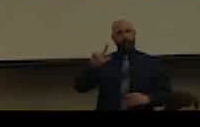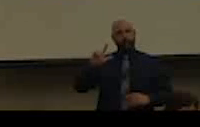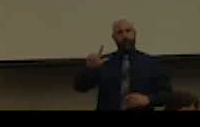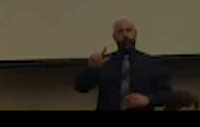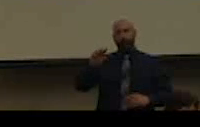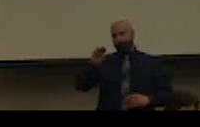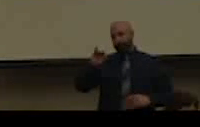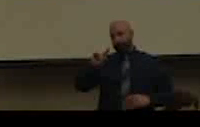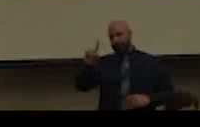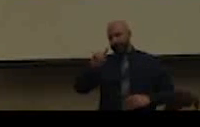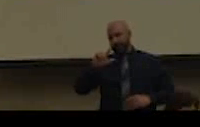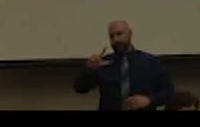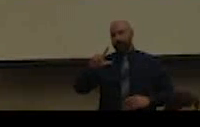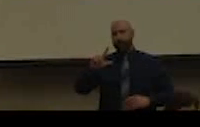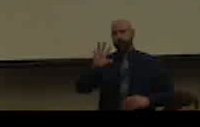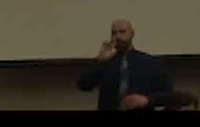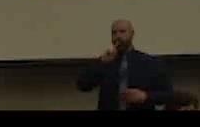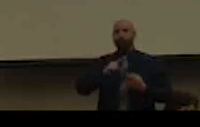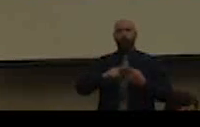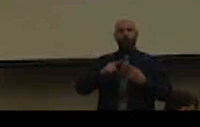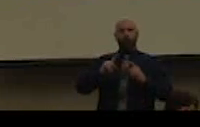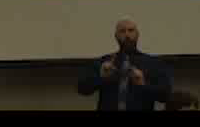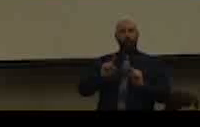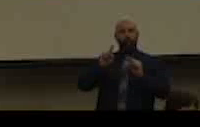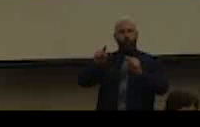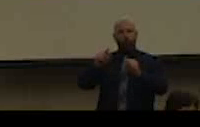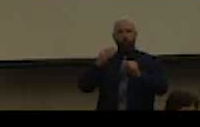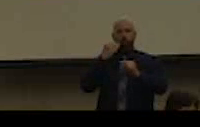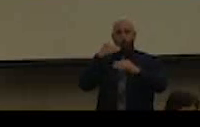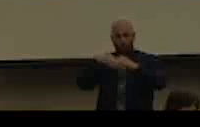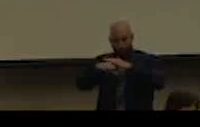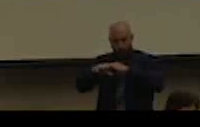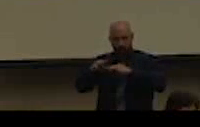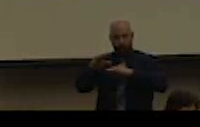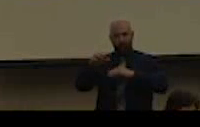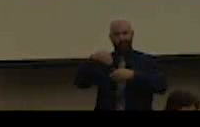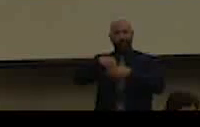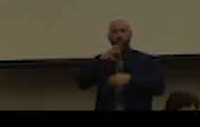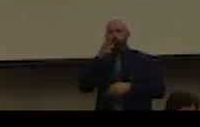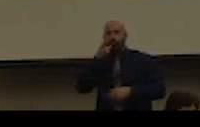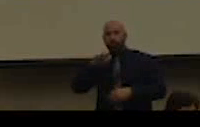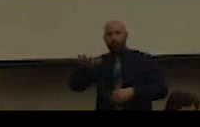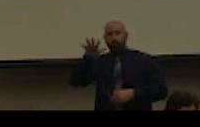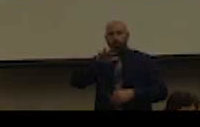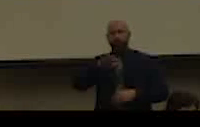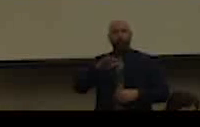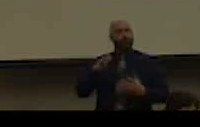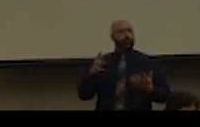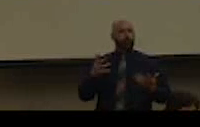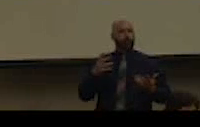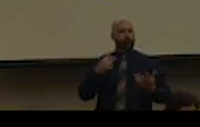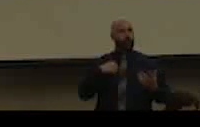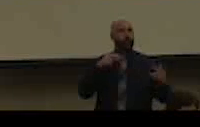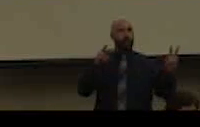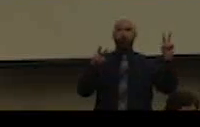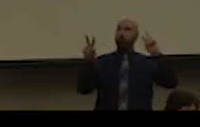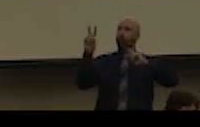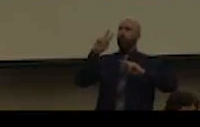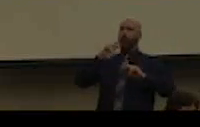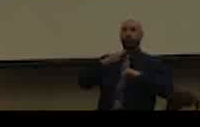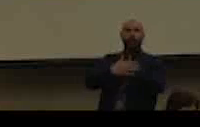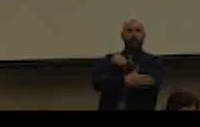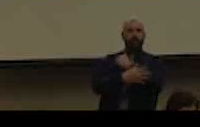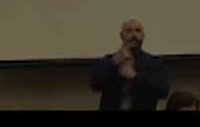rural areas and you know, how that can help families. And so as I look across the country and when I see other folks doing